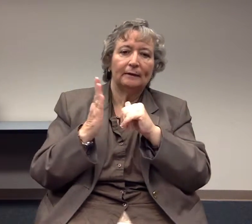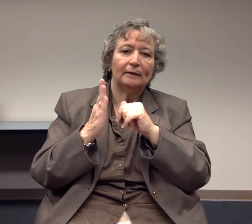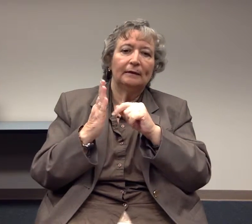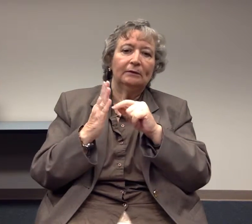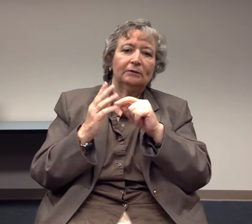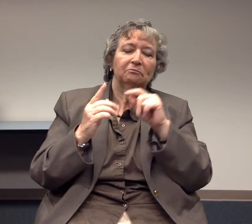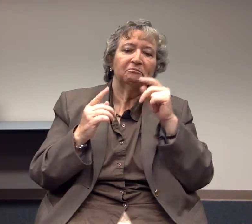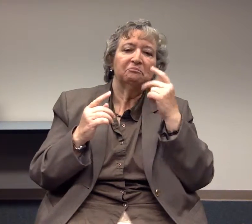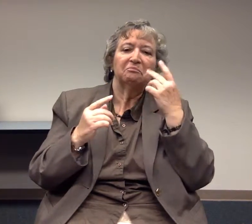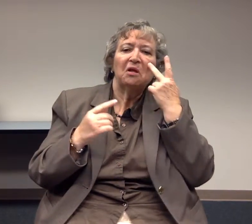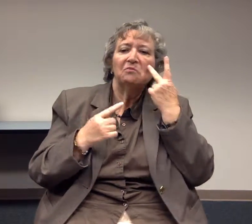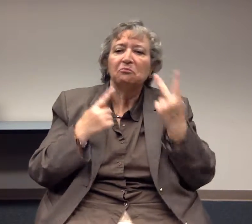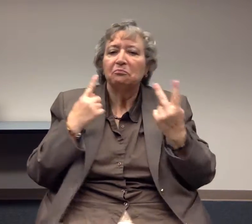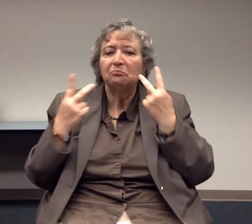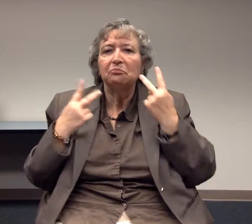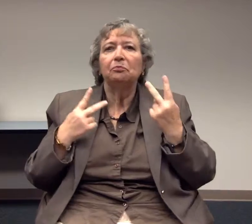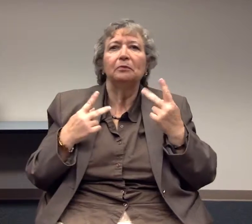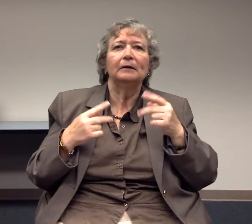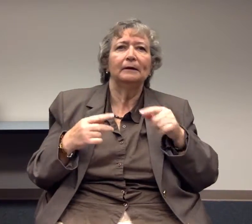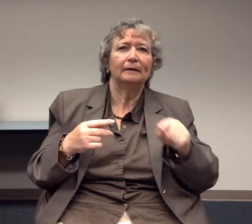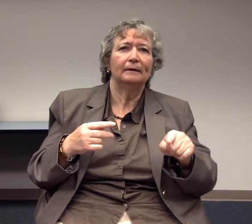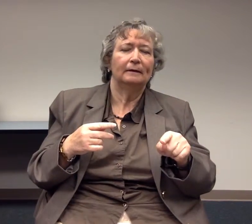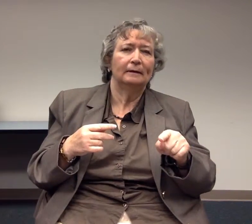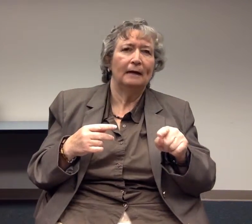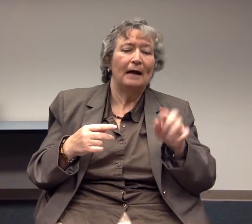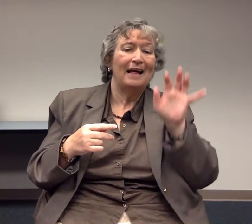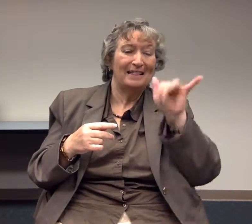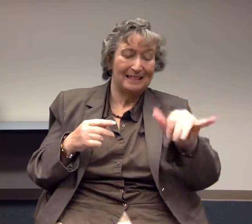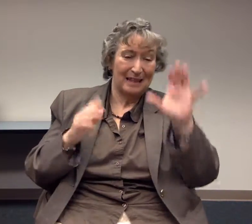one, it made a postage stamp from.